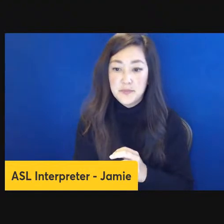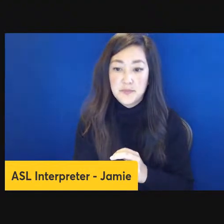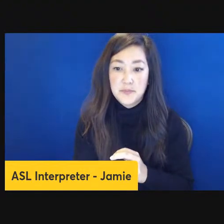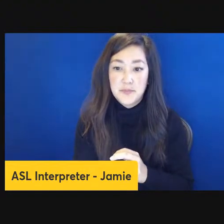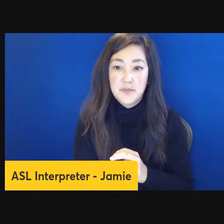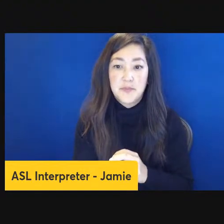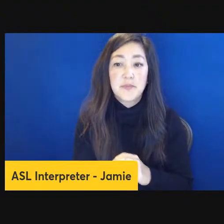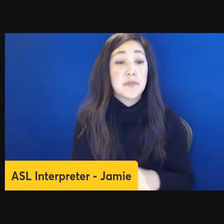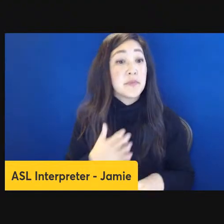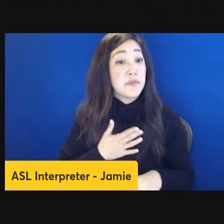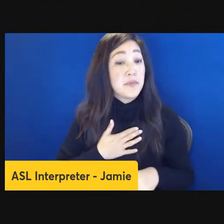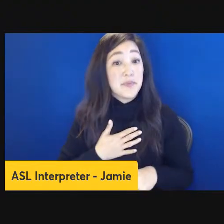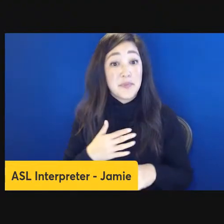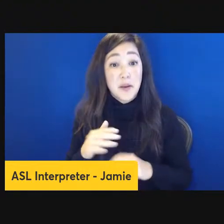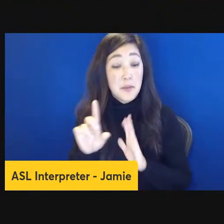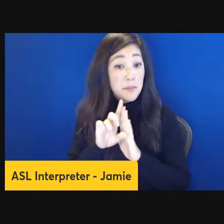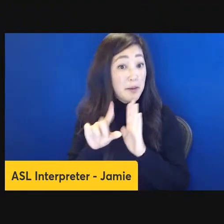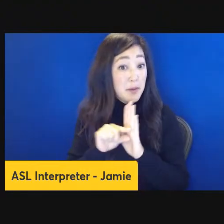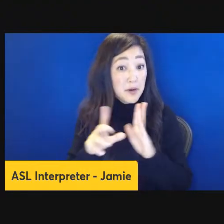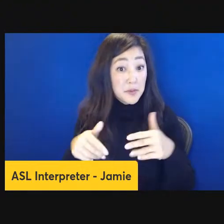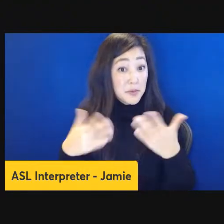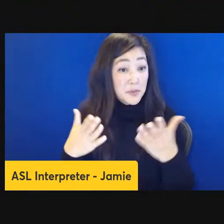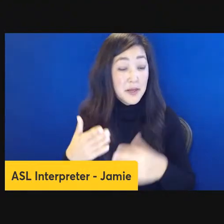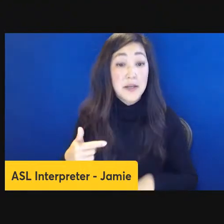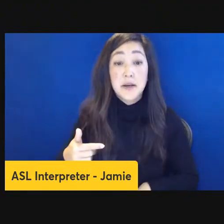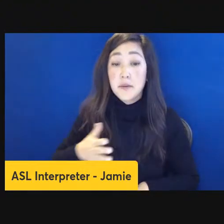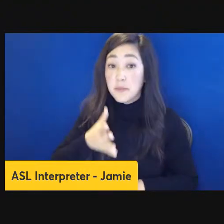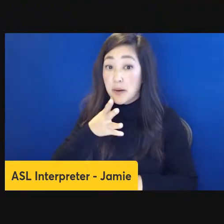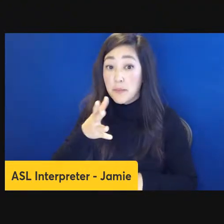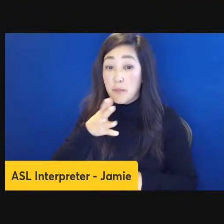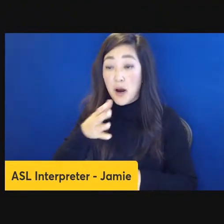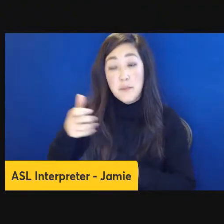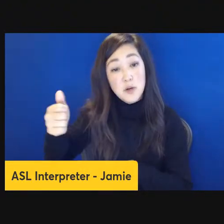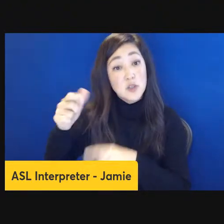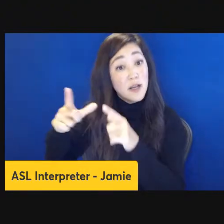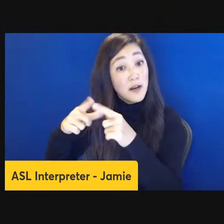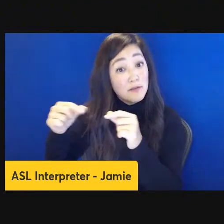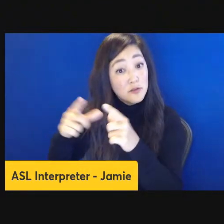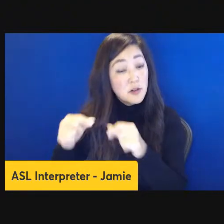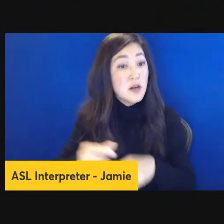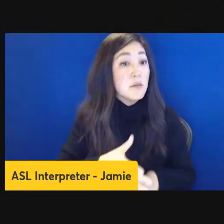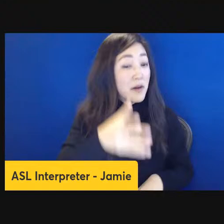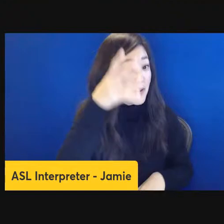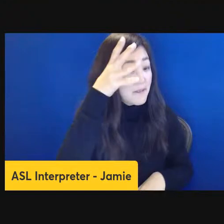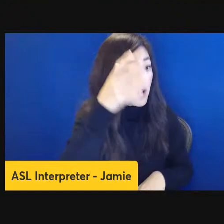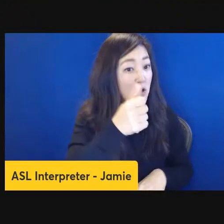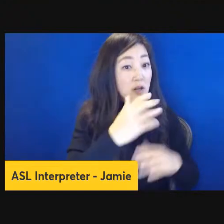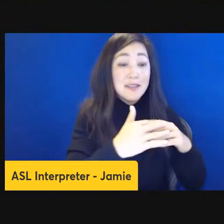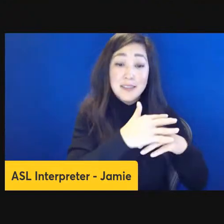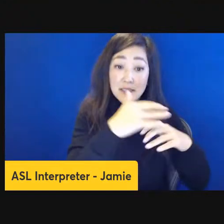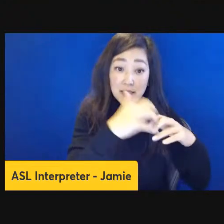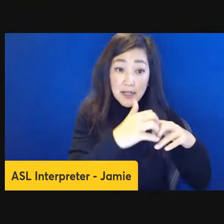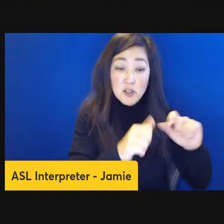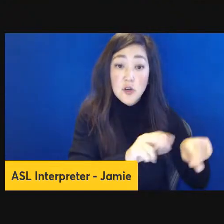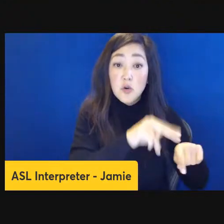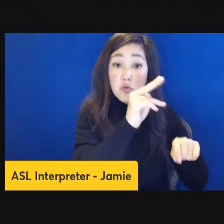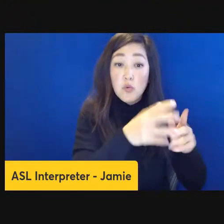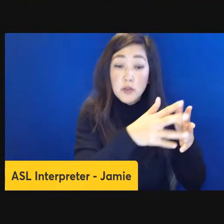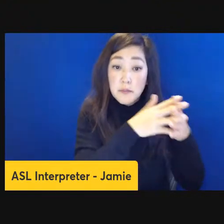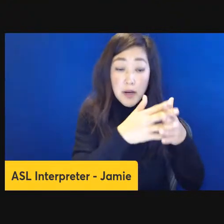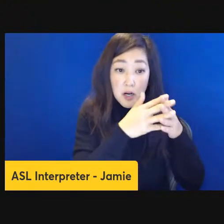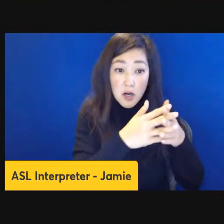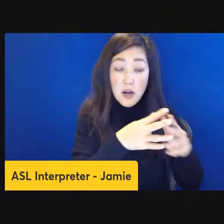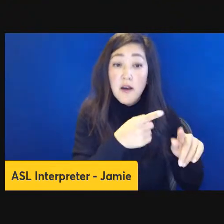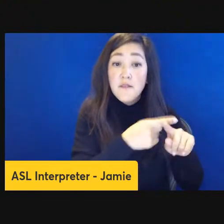my own background and journey goes, I'm a descendant of a Japanese mother and a father who is Indigenous North American